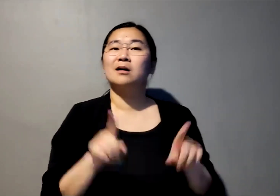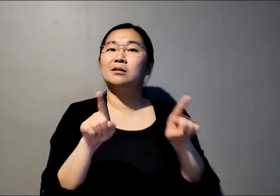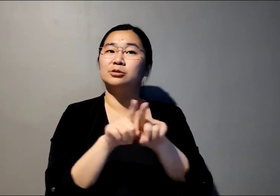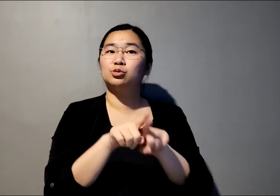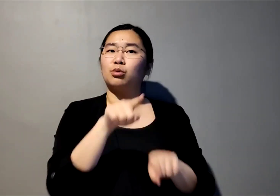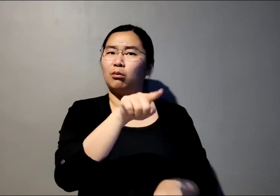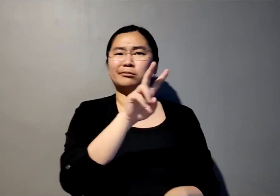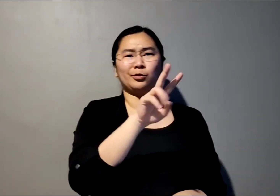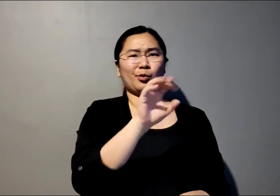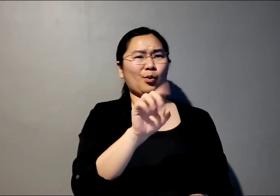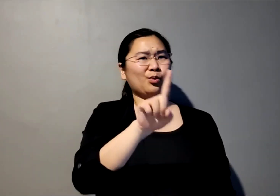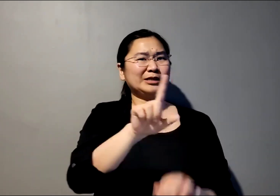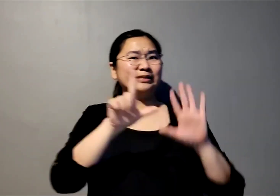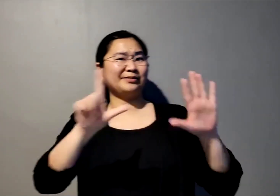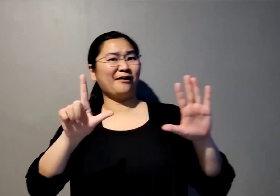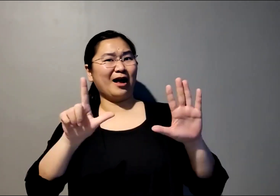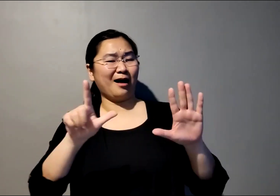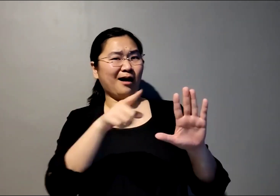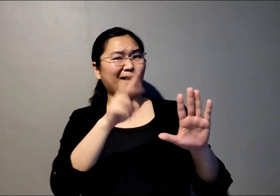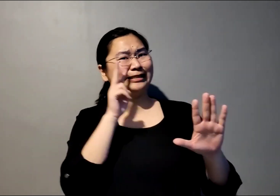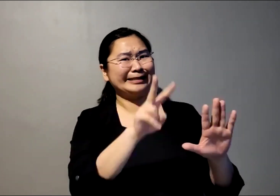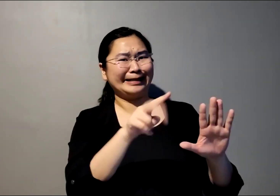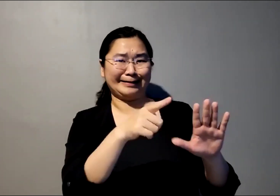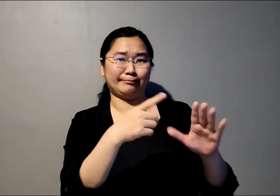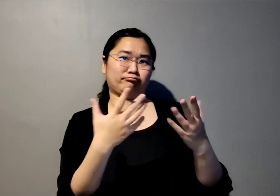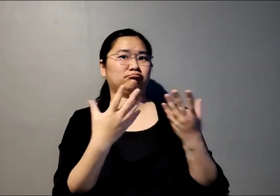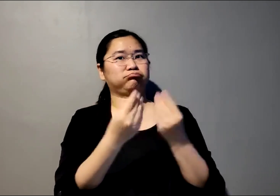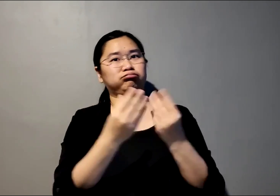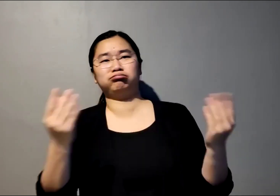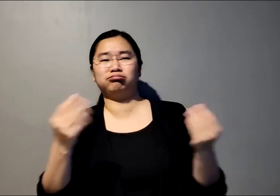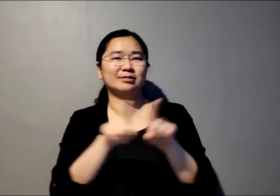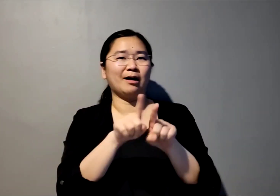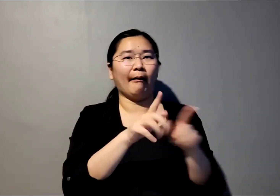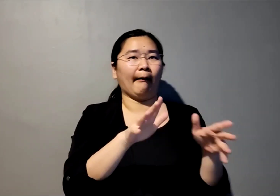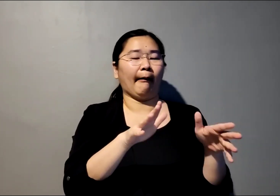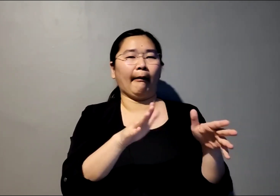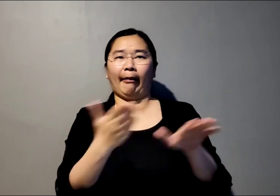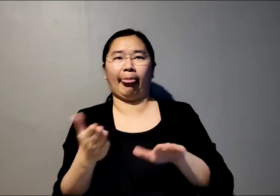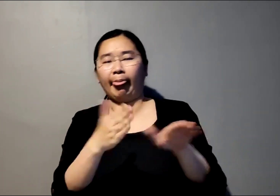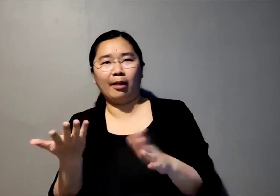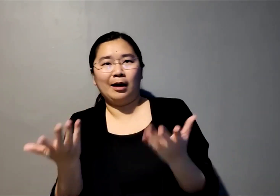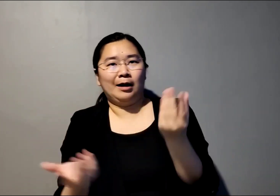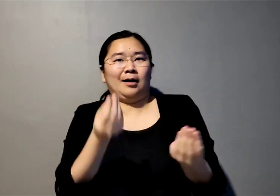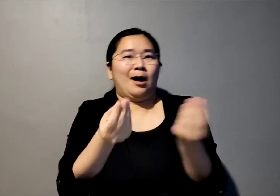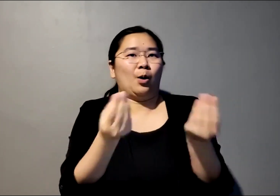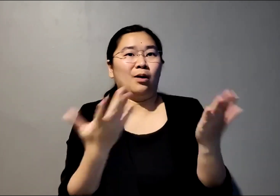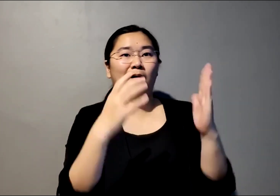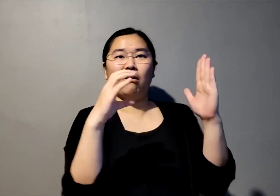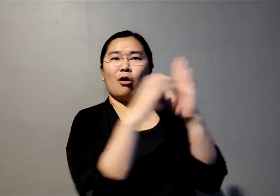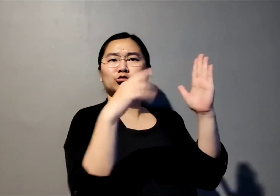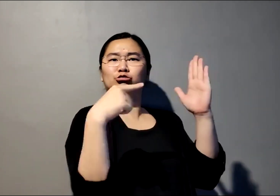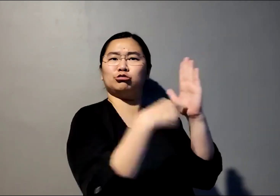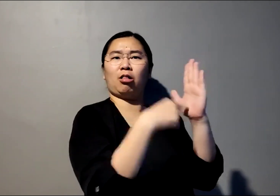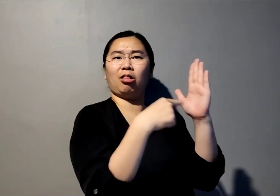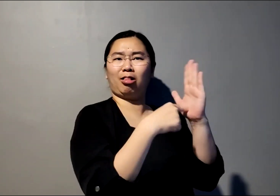And unfortunately, I would say that we achieved not more than